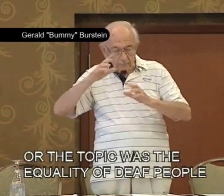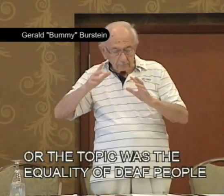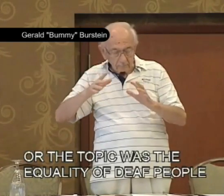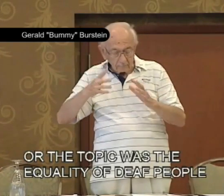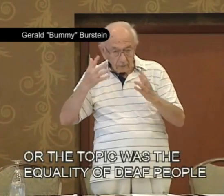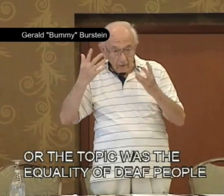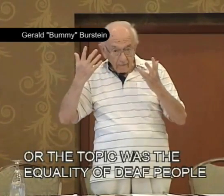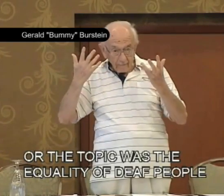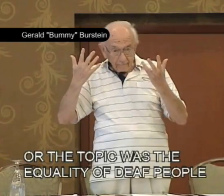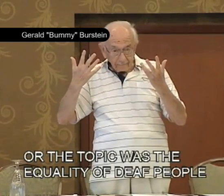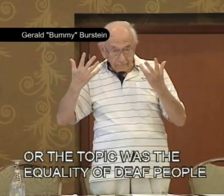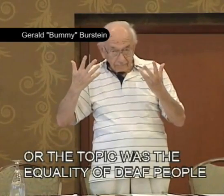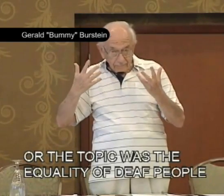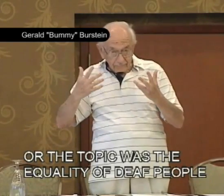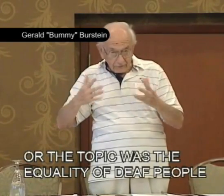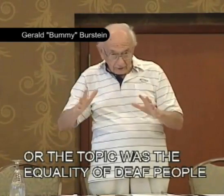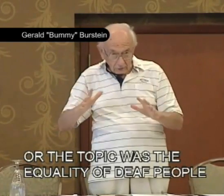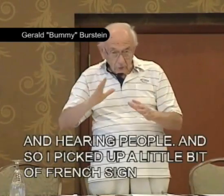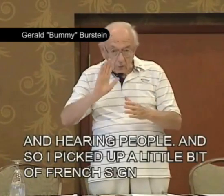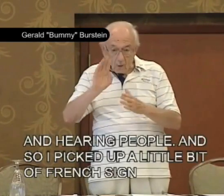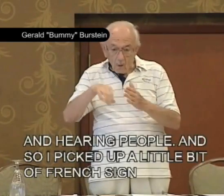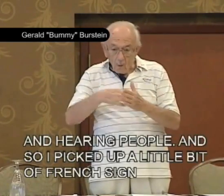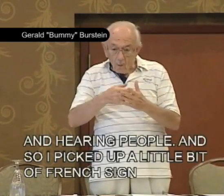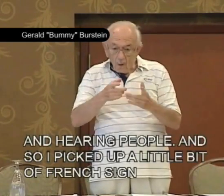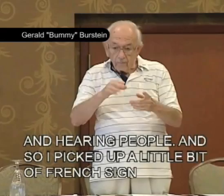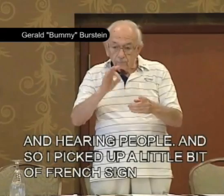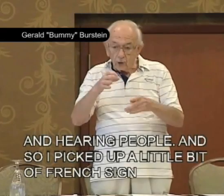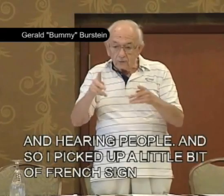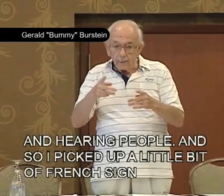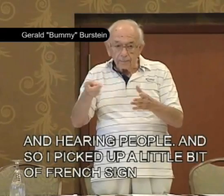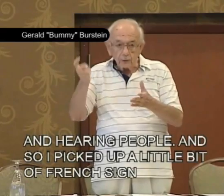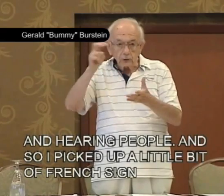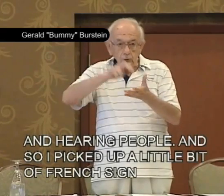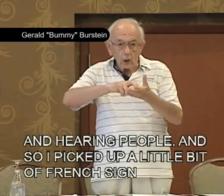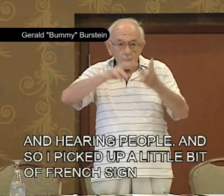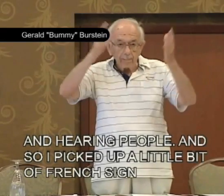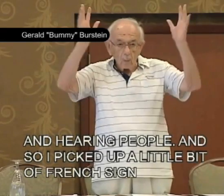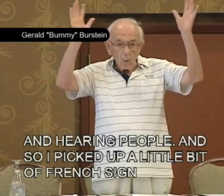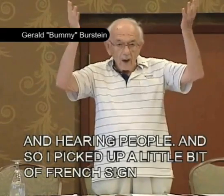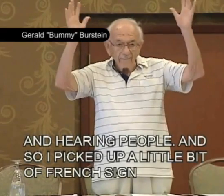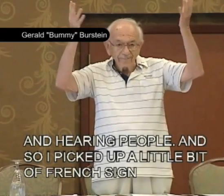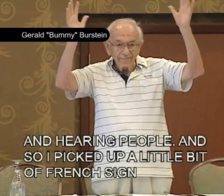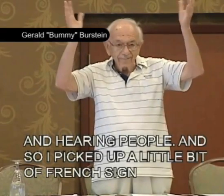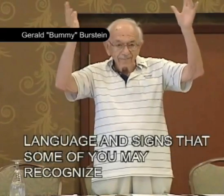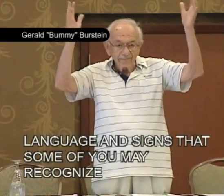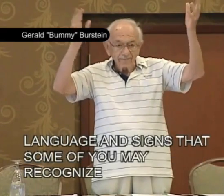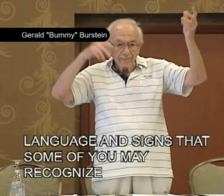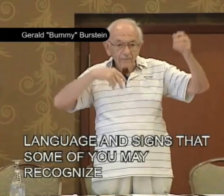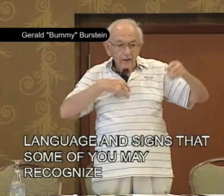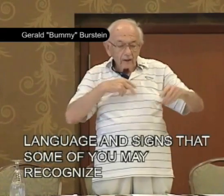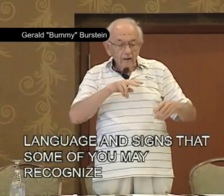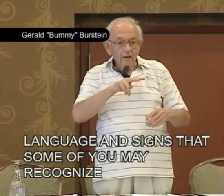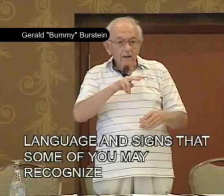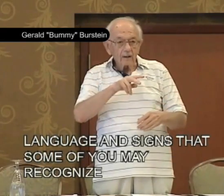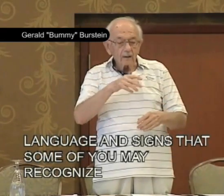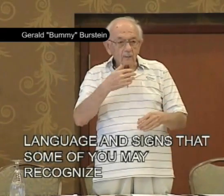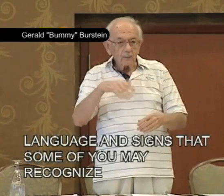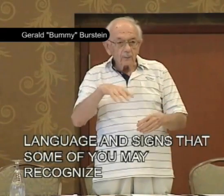signs that some of you may recognize from France but I don't know that many of you will but anyway when I was done with my presentation people stood up